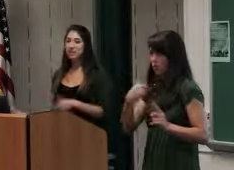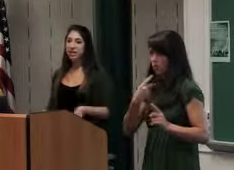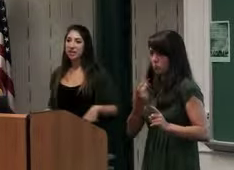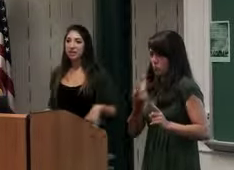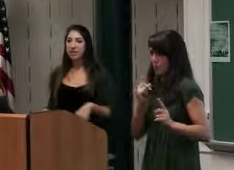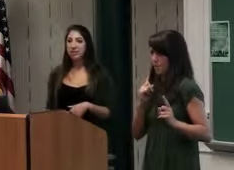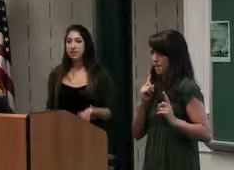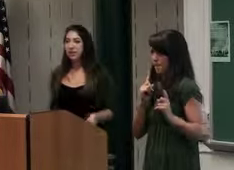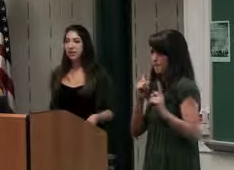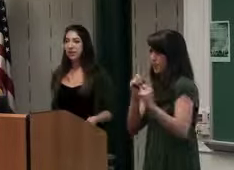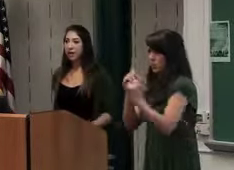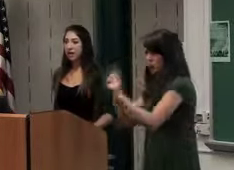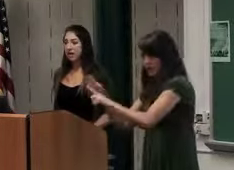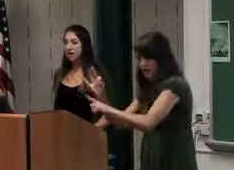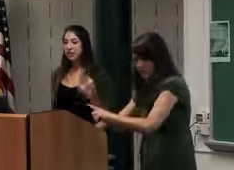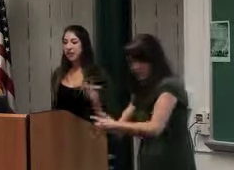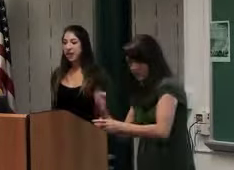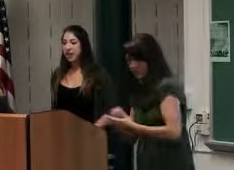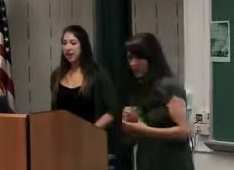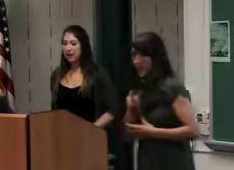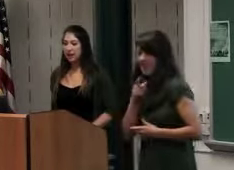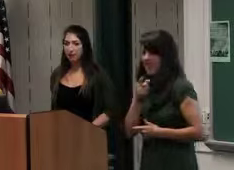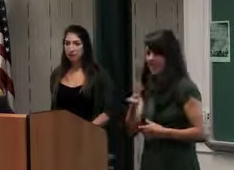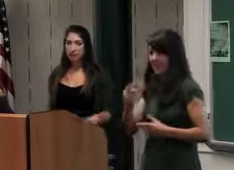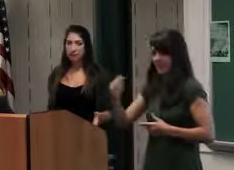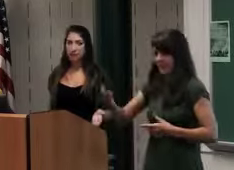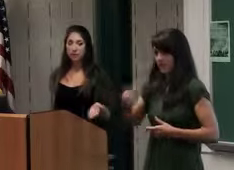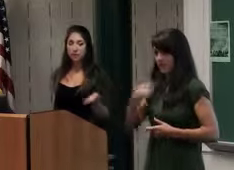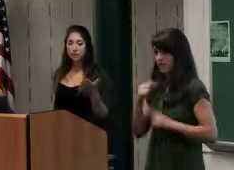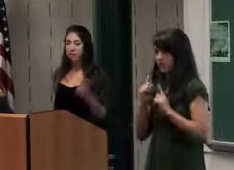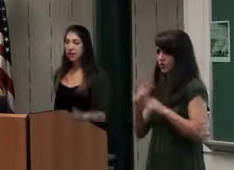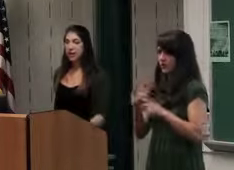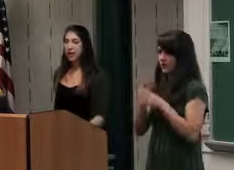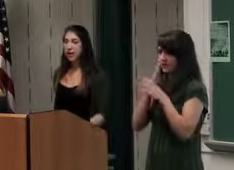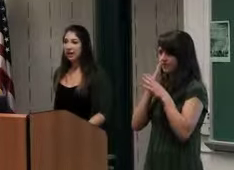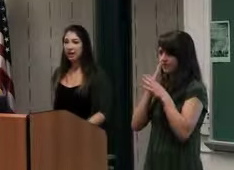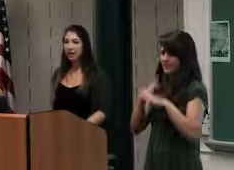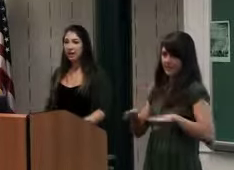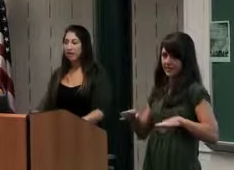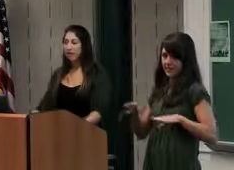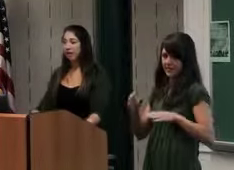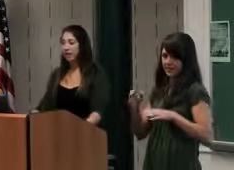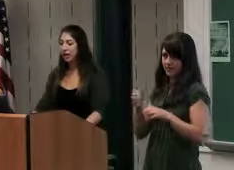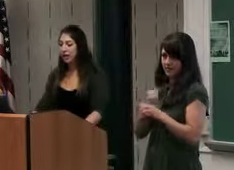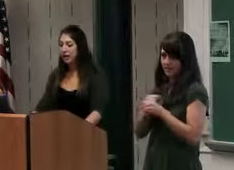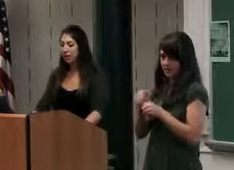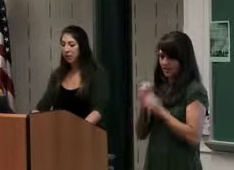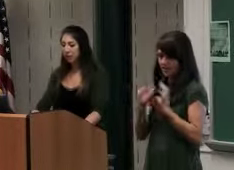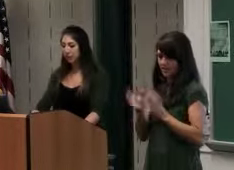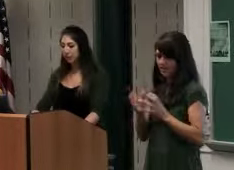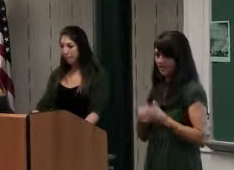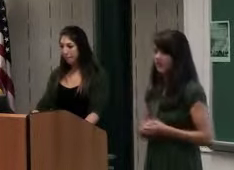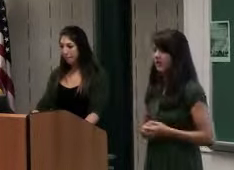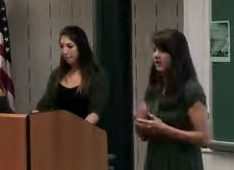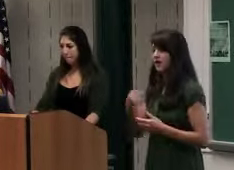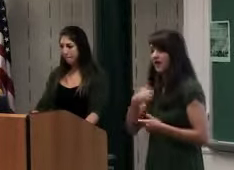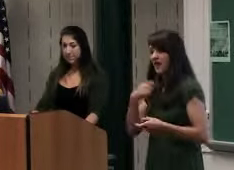And they invited me to some of the SIIP coffee chats, and I was able to sign with them and build connections that